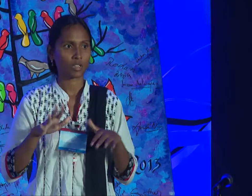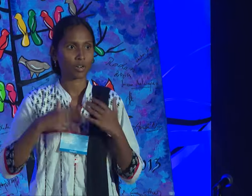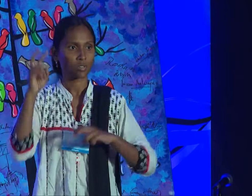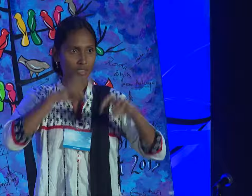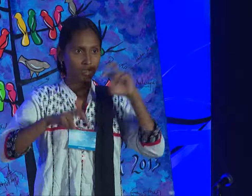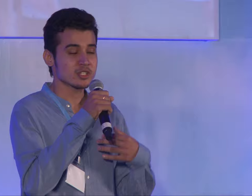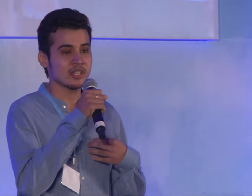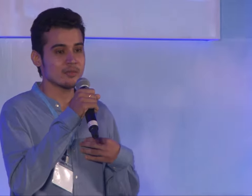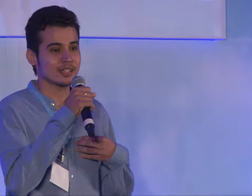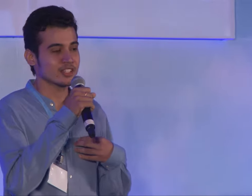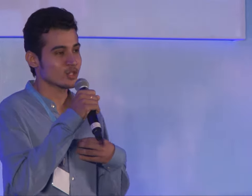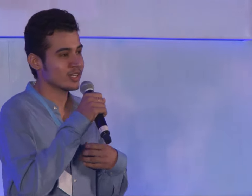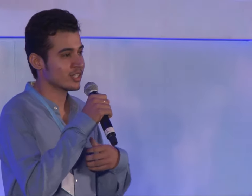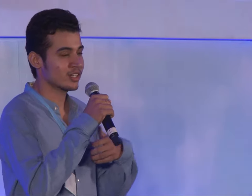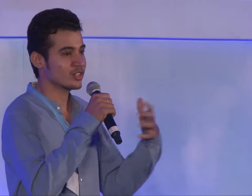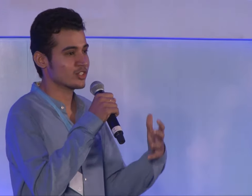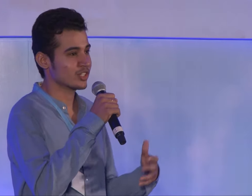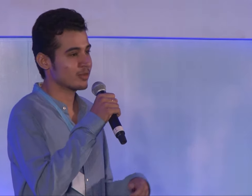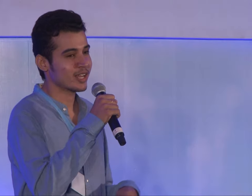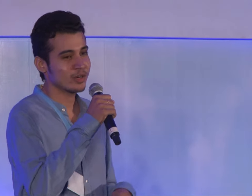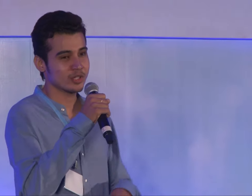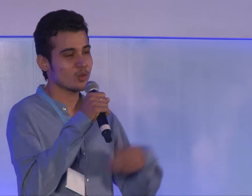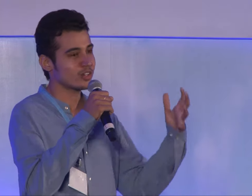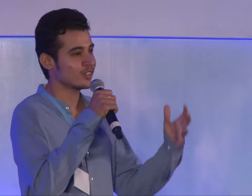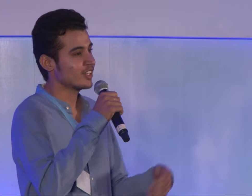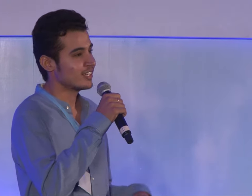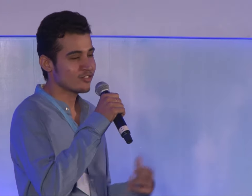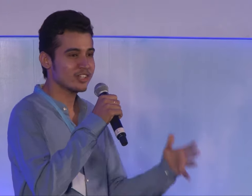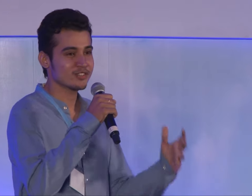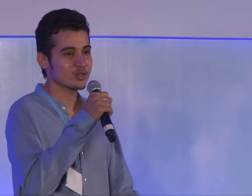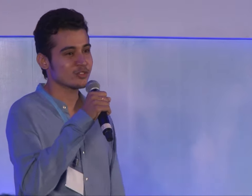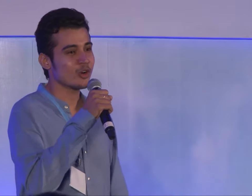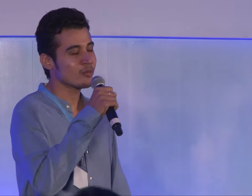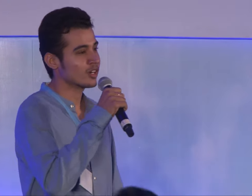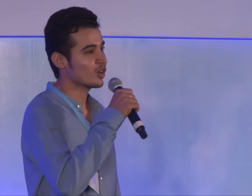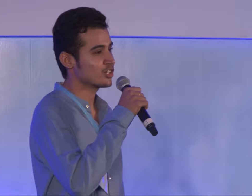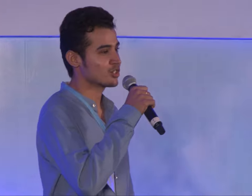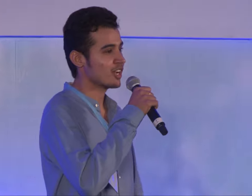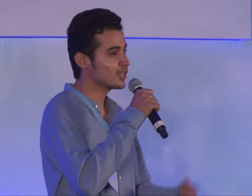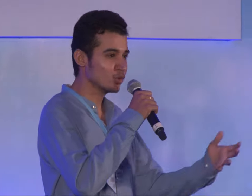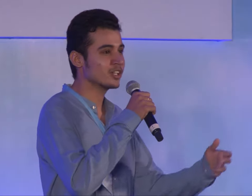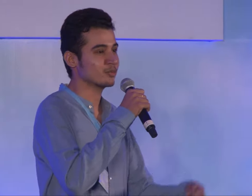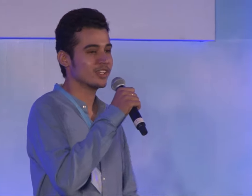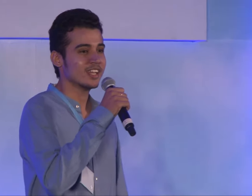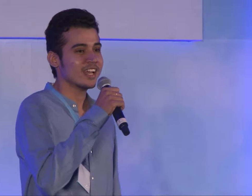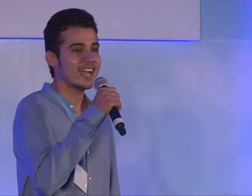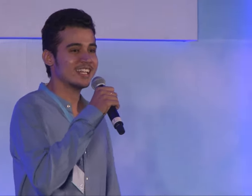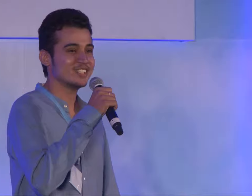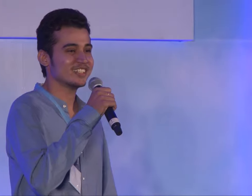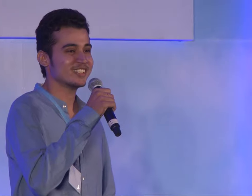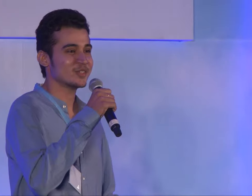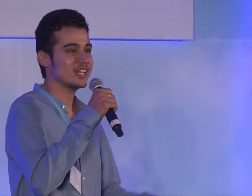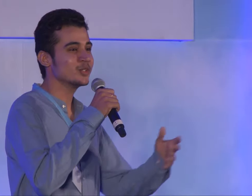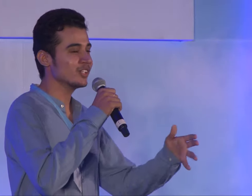done, I was in Delhi back then, so I started researching him and I went to that one definitive source of all modern knowledge. I Googled him.